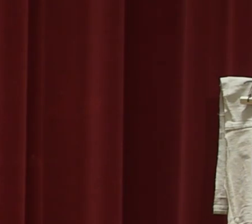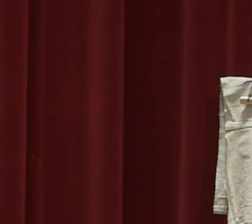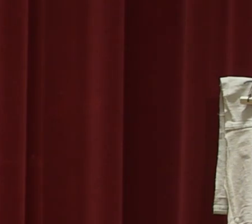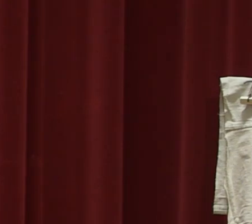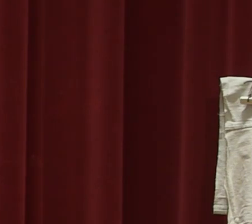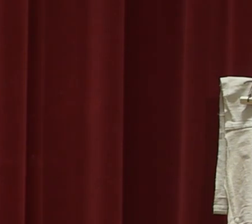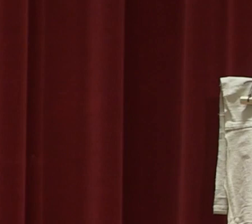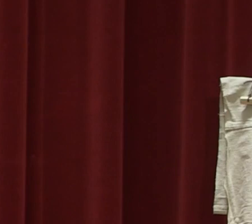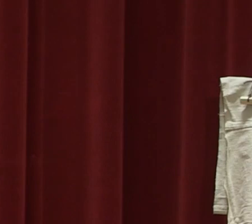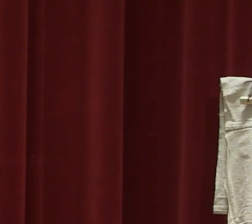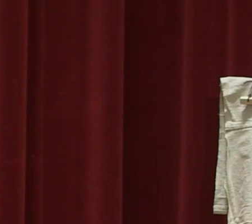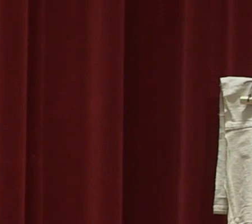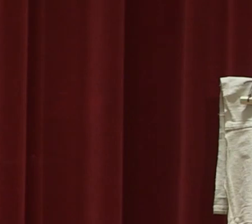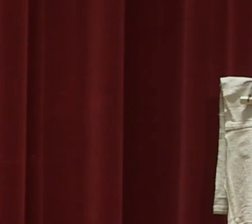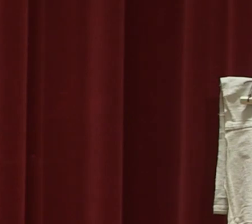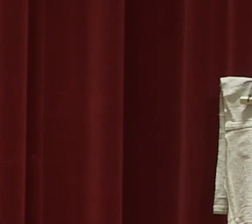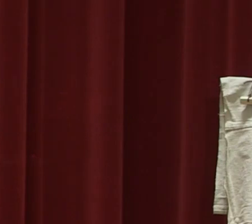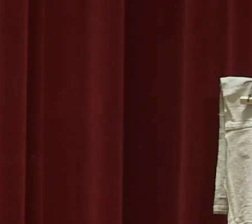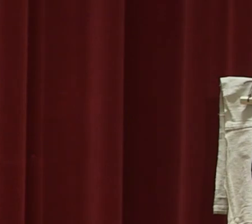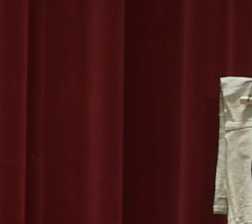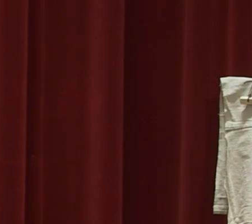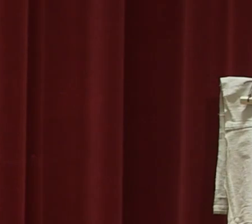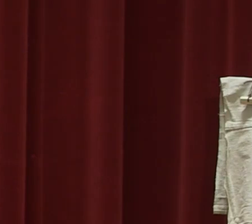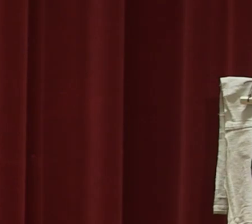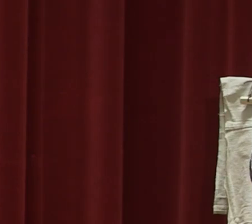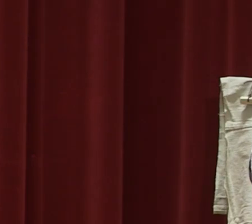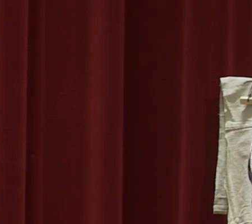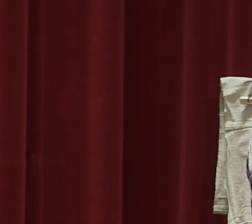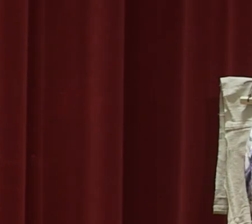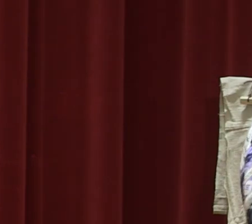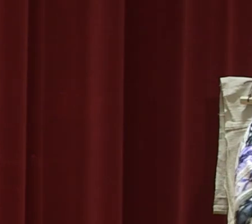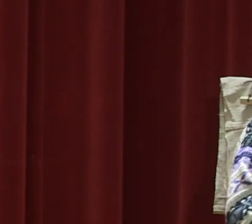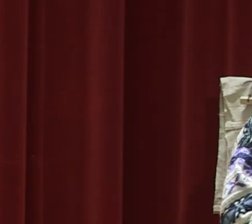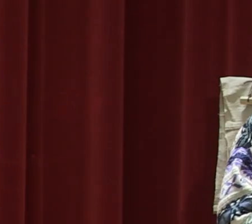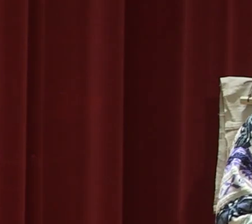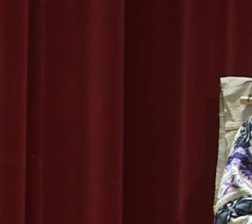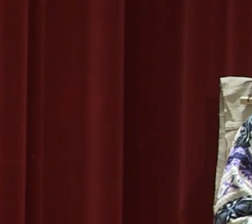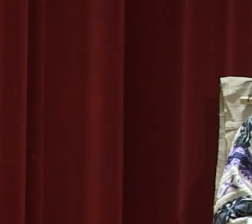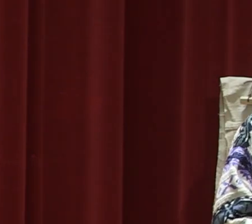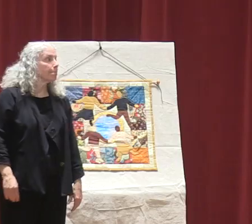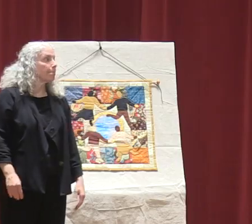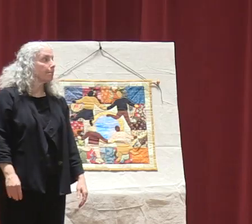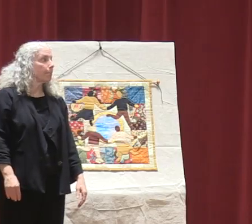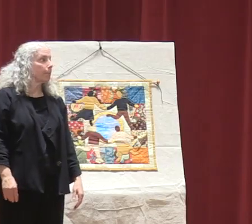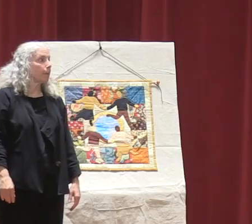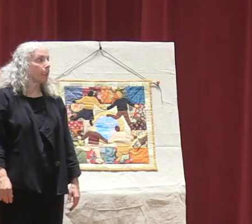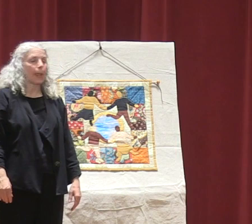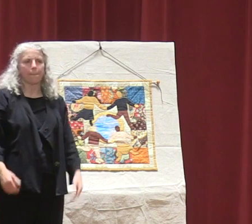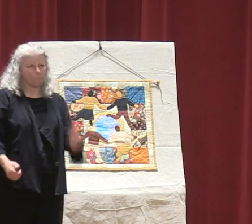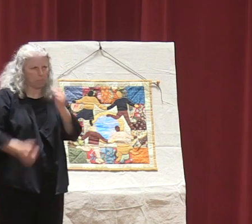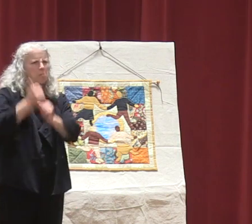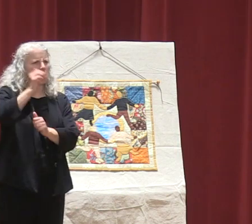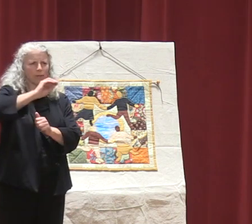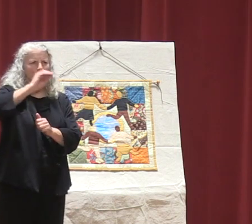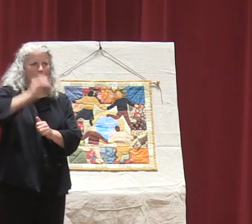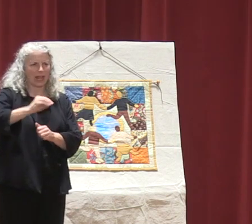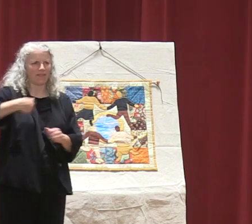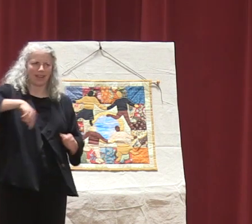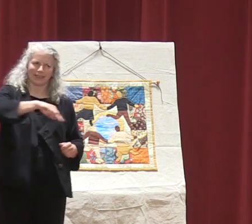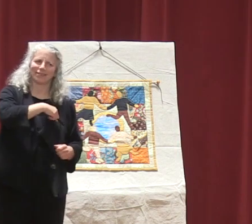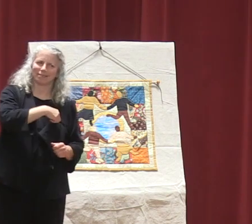drum with the tips of their fingers and their thumb. But the majority of